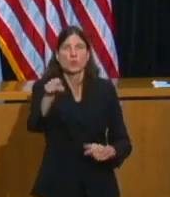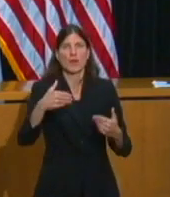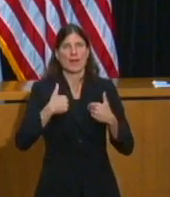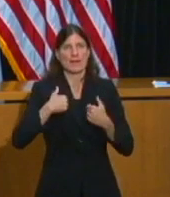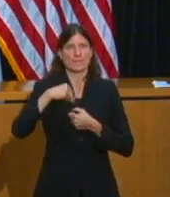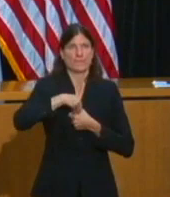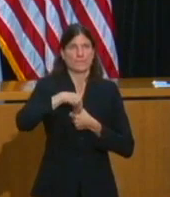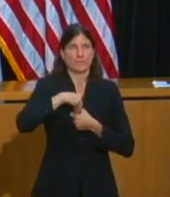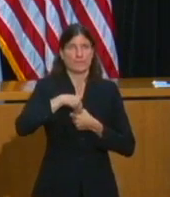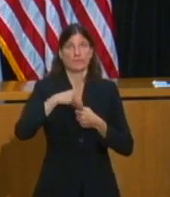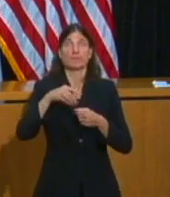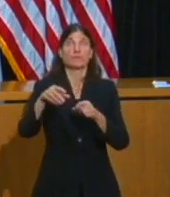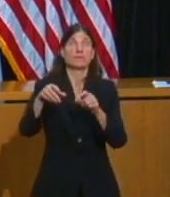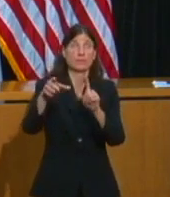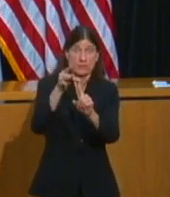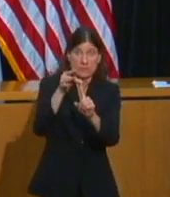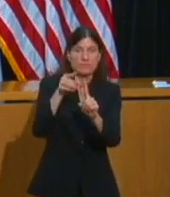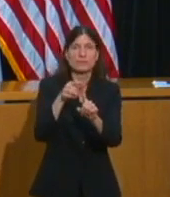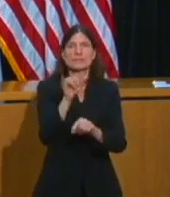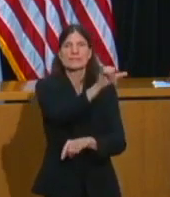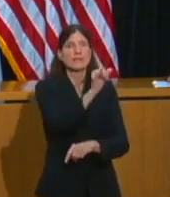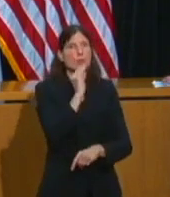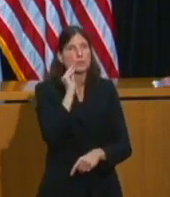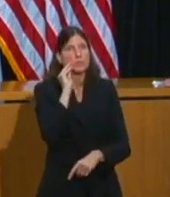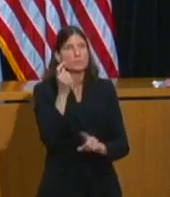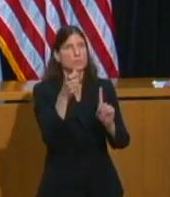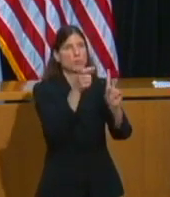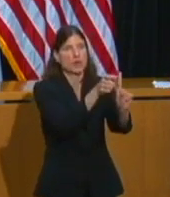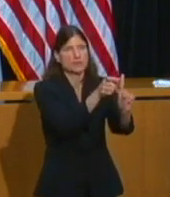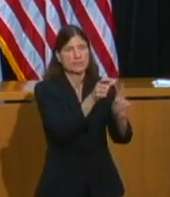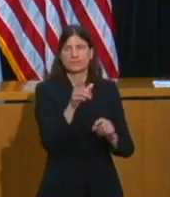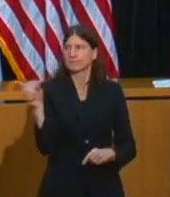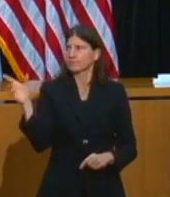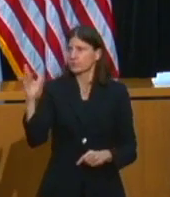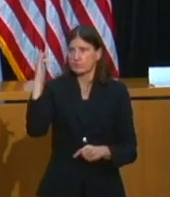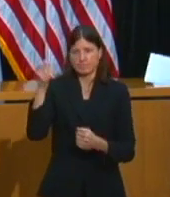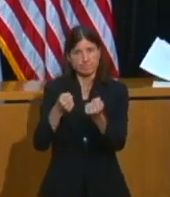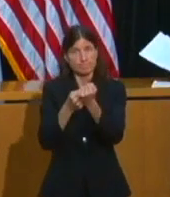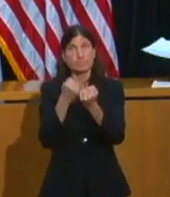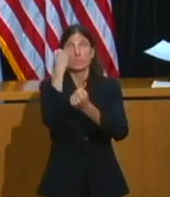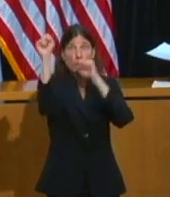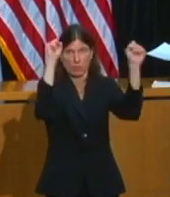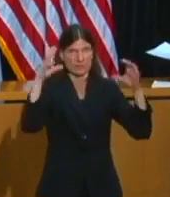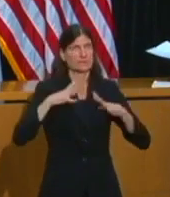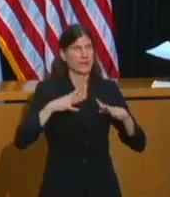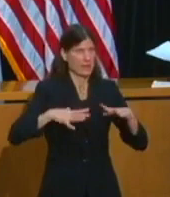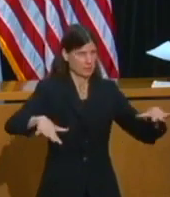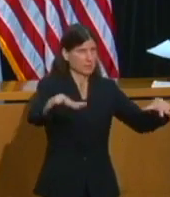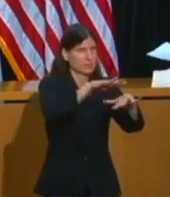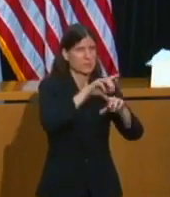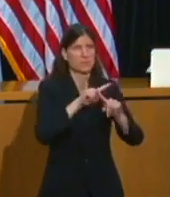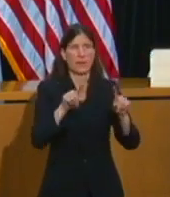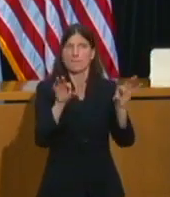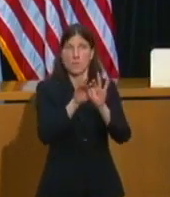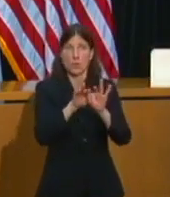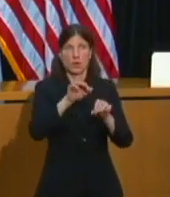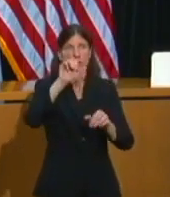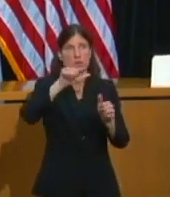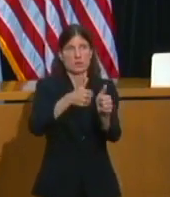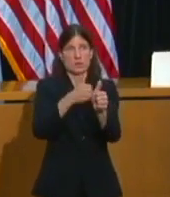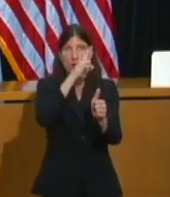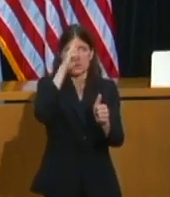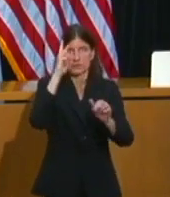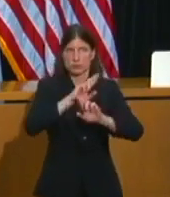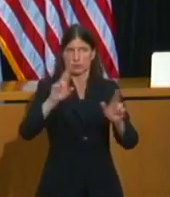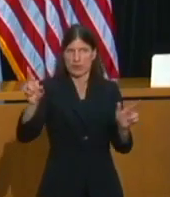other really important measures we pay attention to are COVID hospitalizations, ICU beds, and hospitals operating